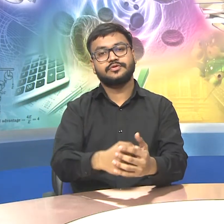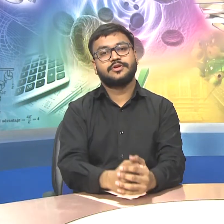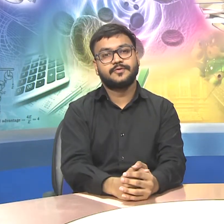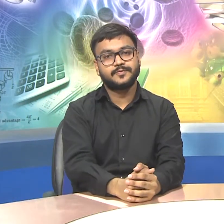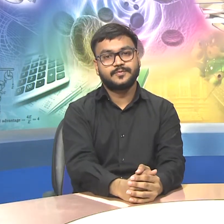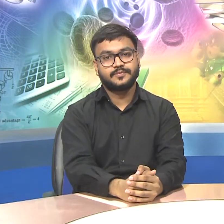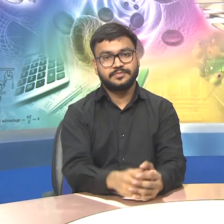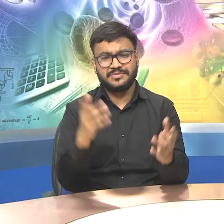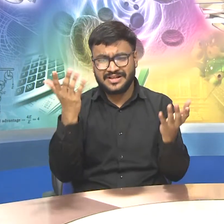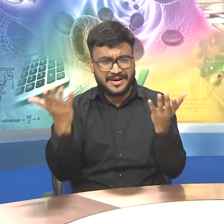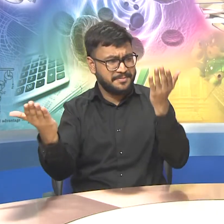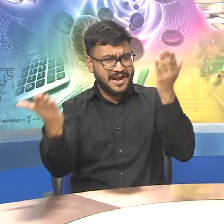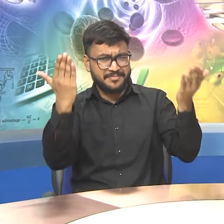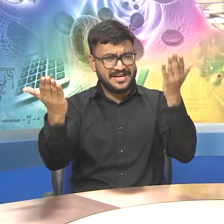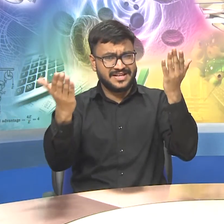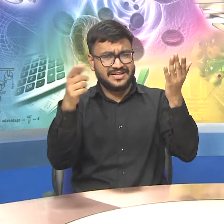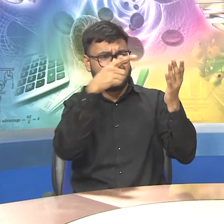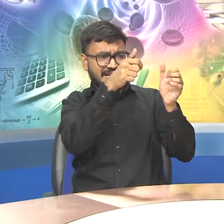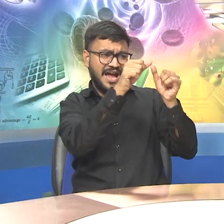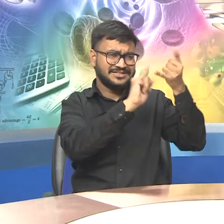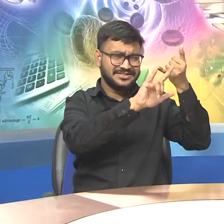two specific word and sign.